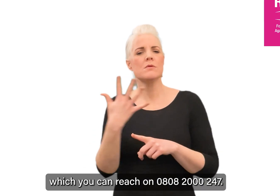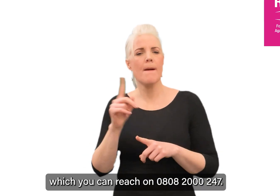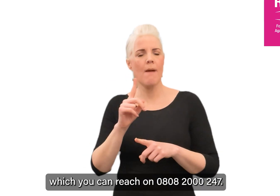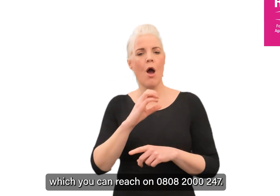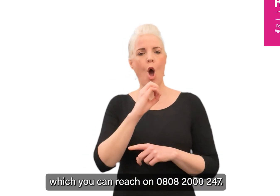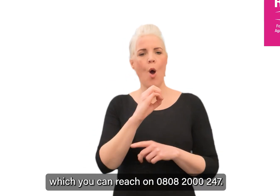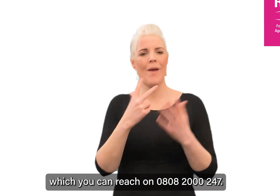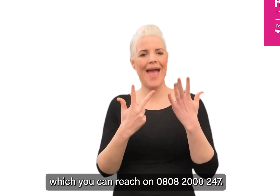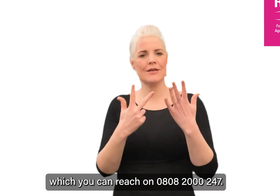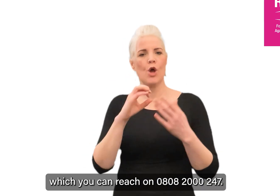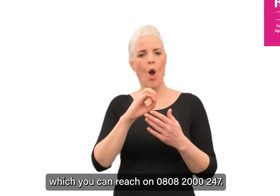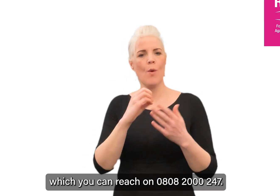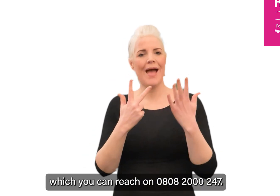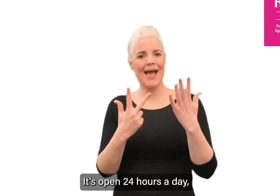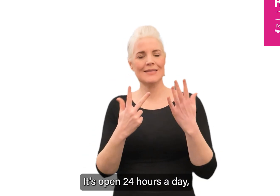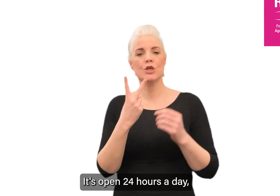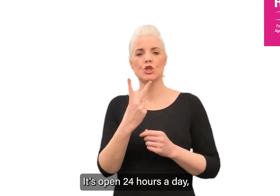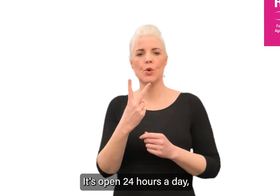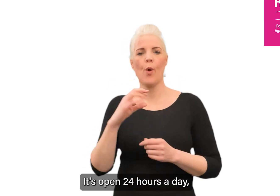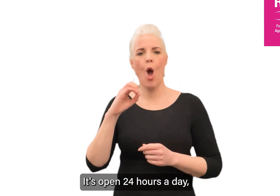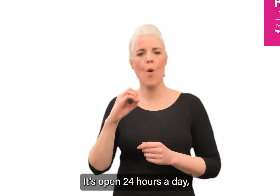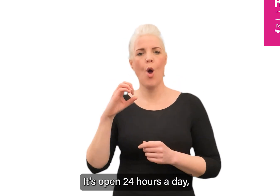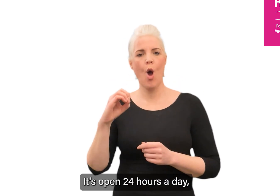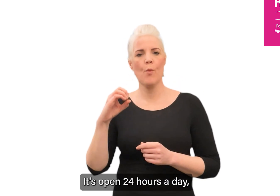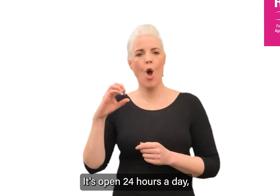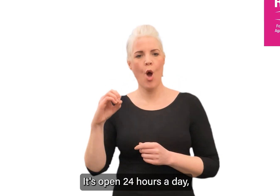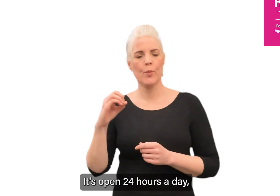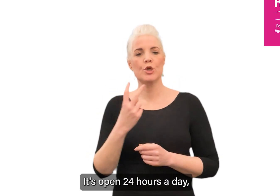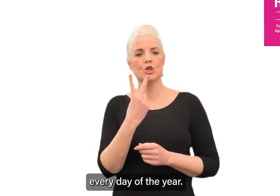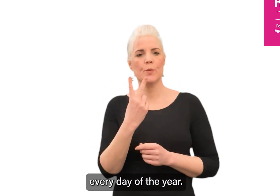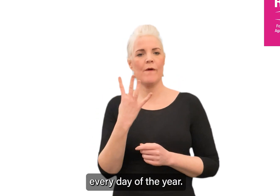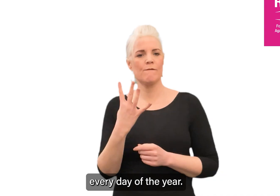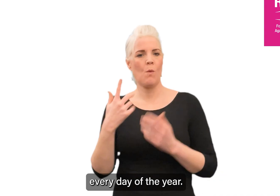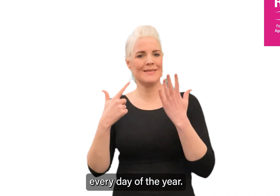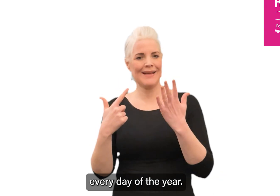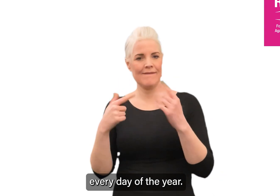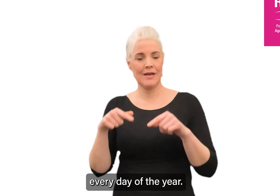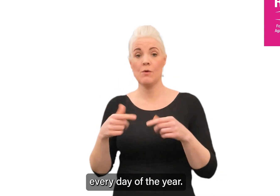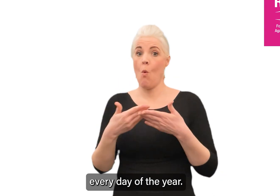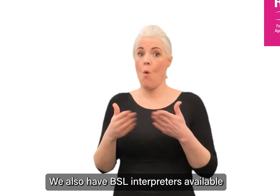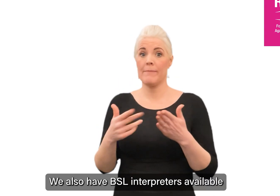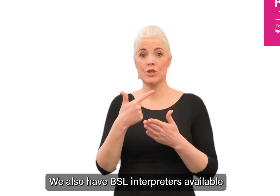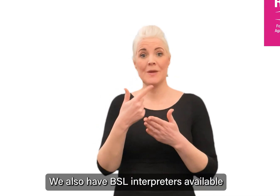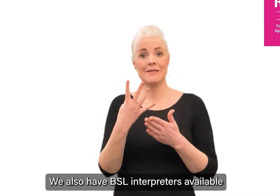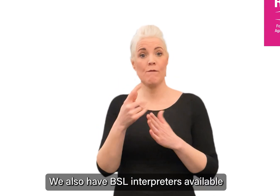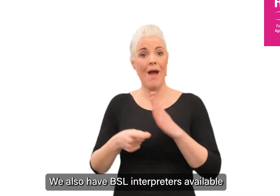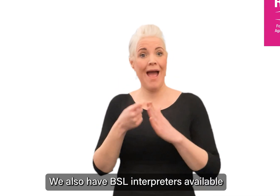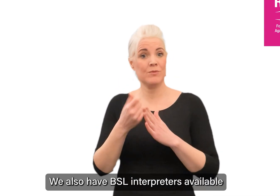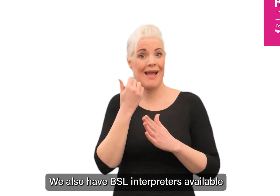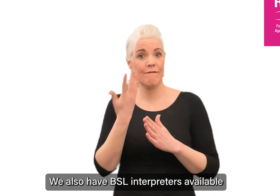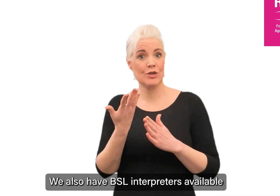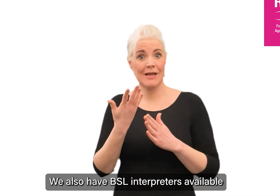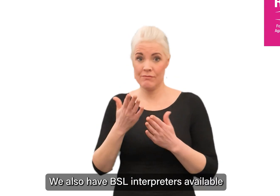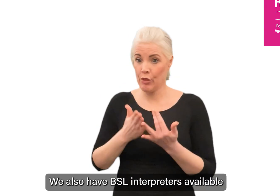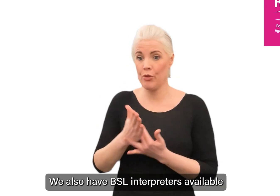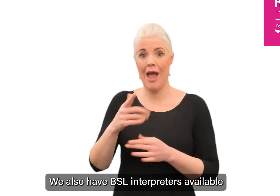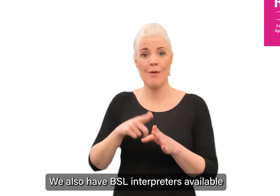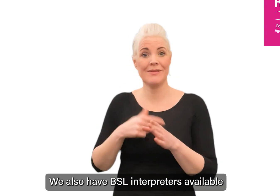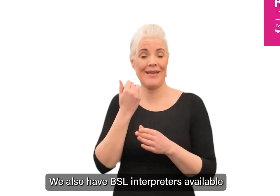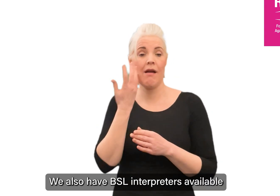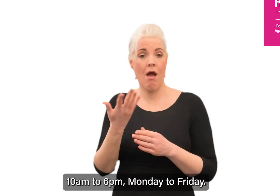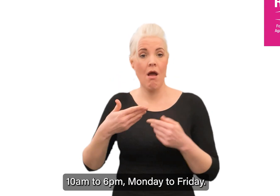2000 247. It's open 24 hours a day, every day of the year. We also have BSL